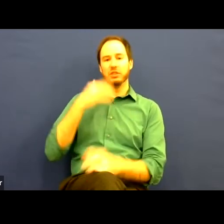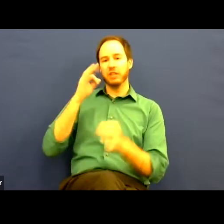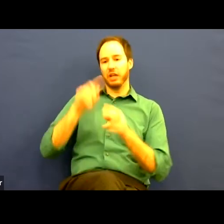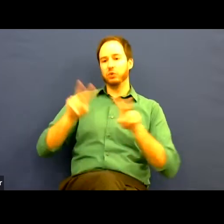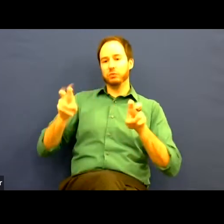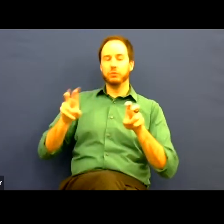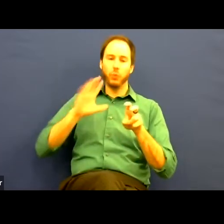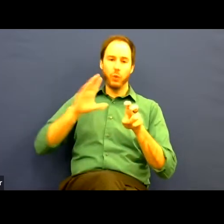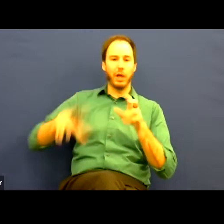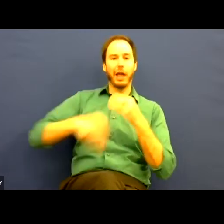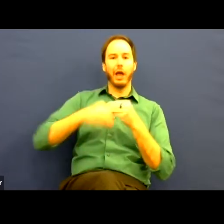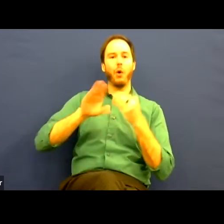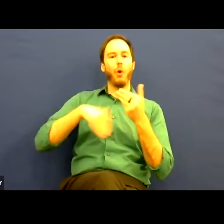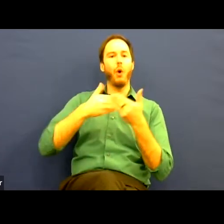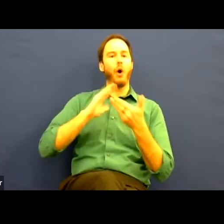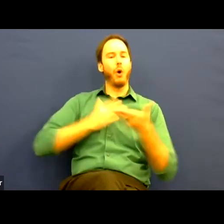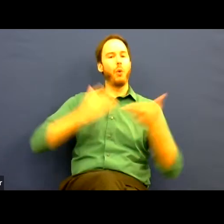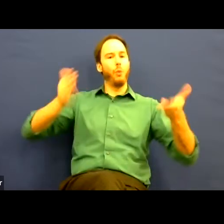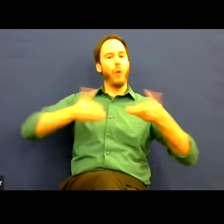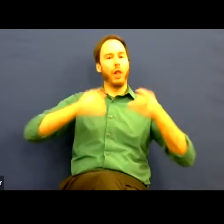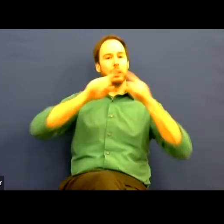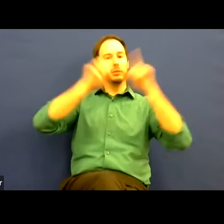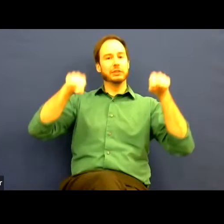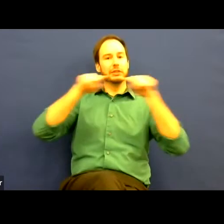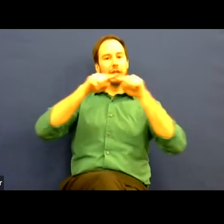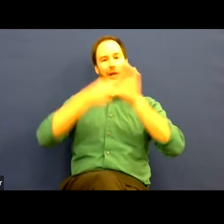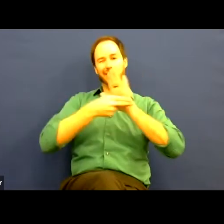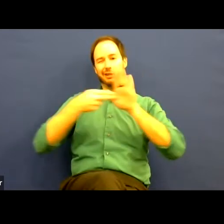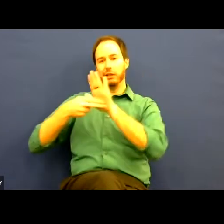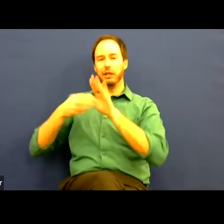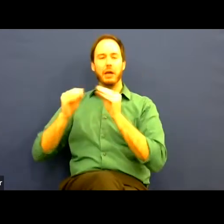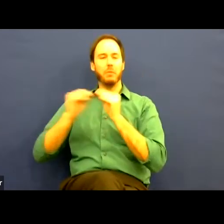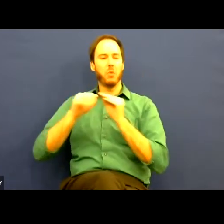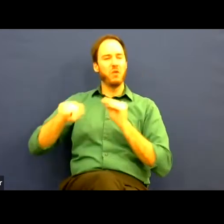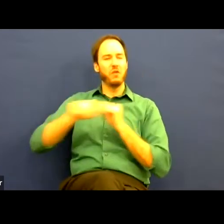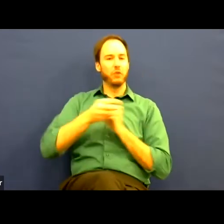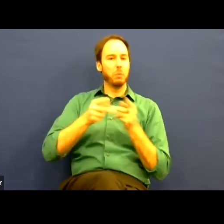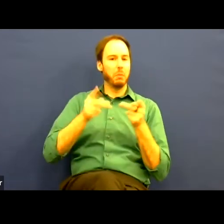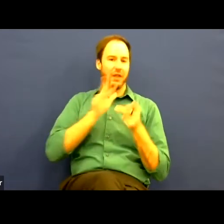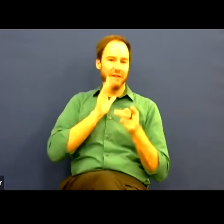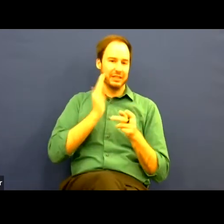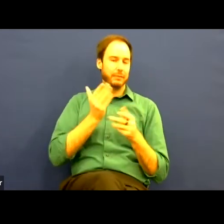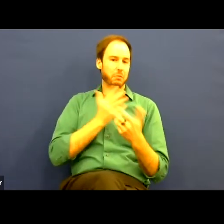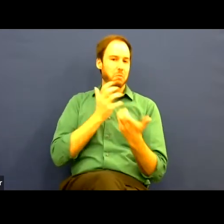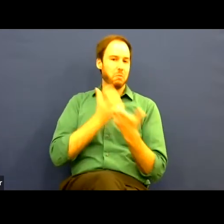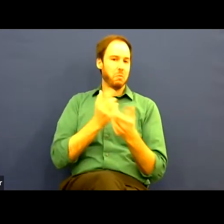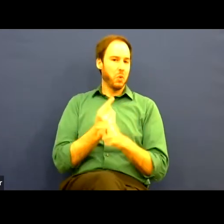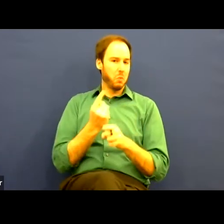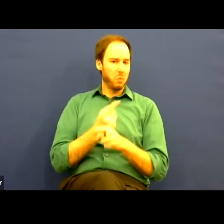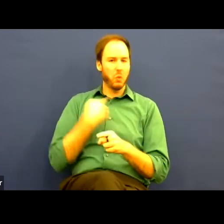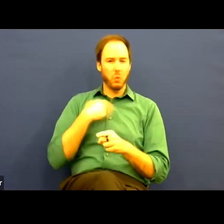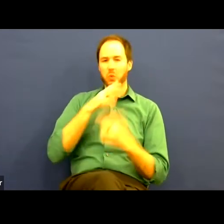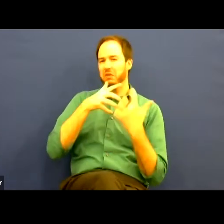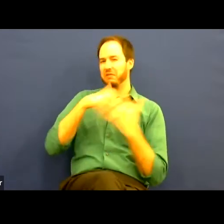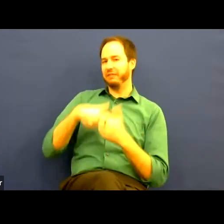welcome signs and other appropriate places. We'll have to figure out exactly how to work that in, but